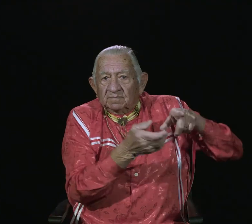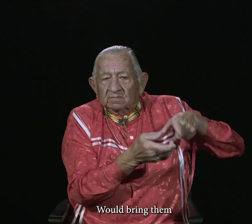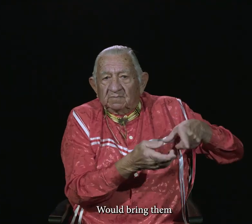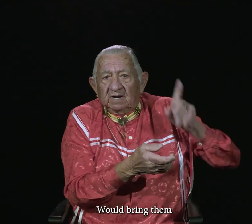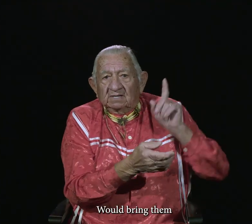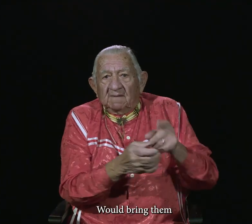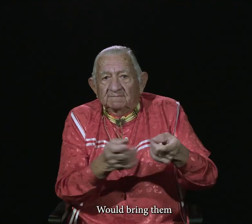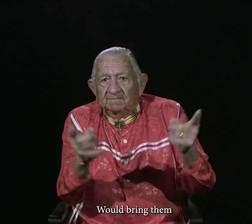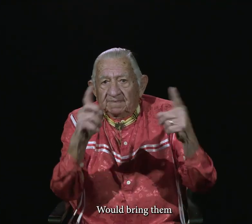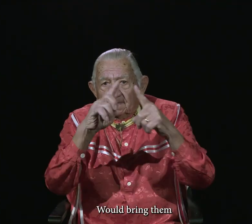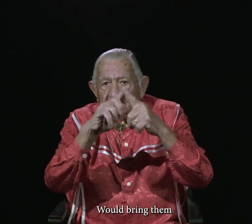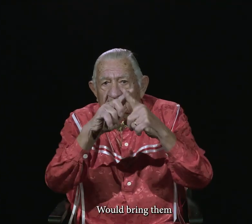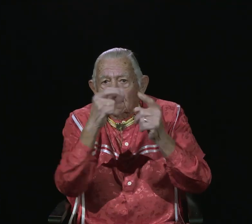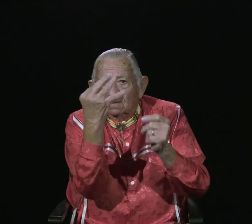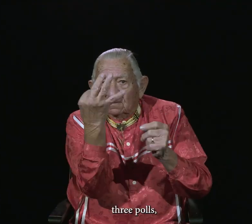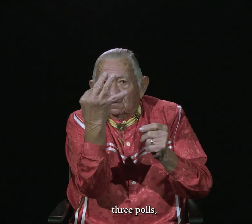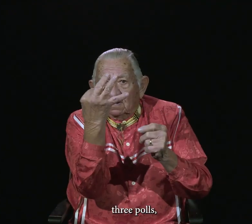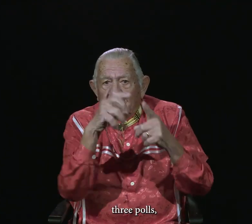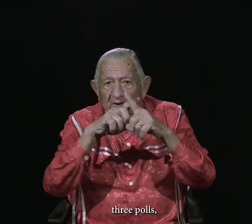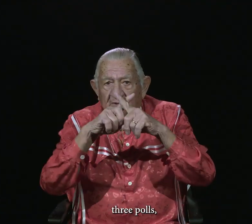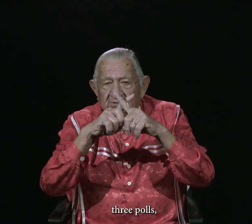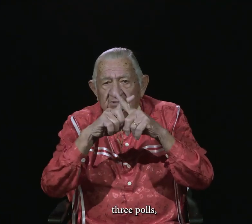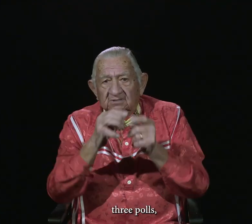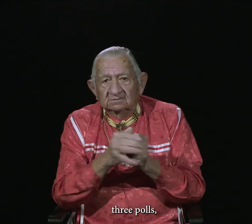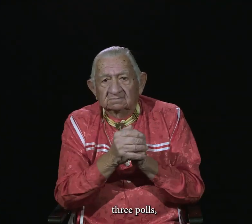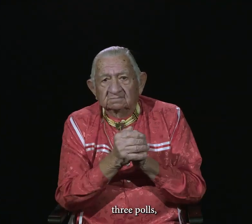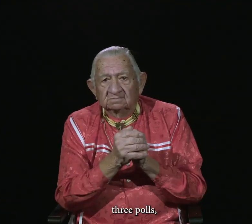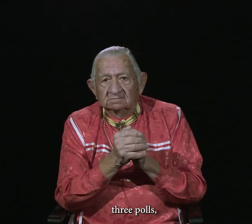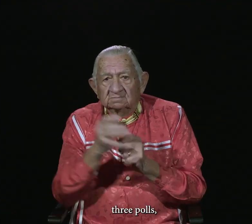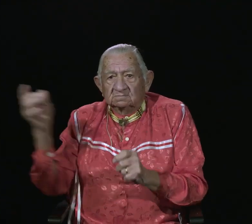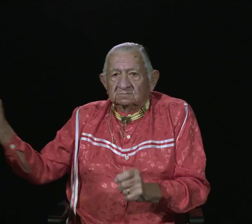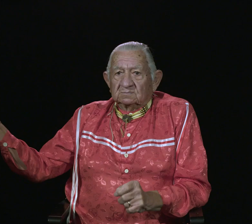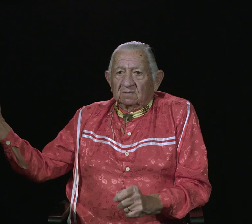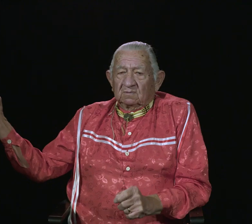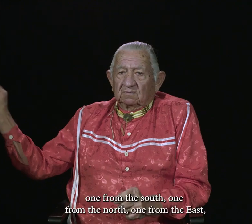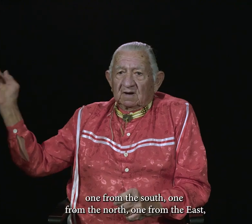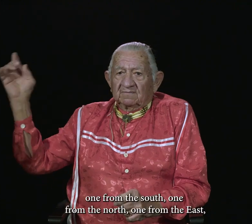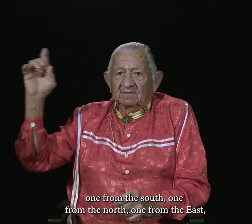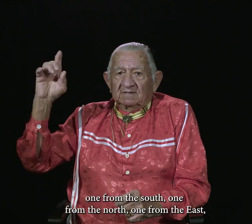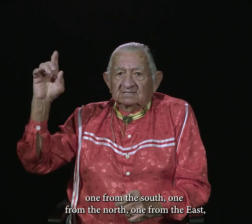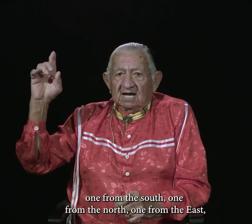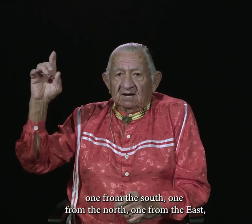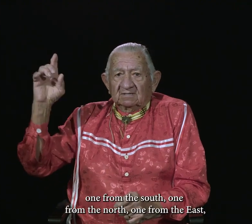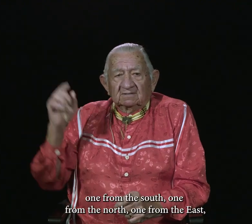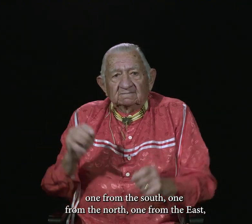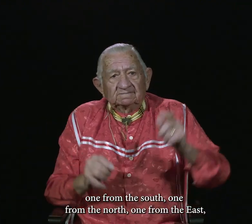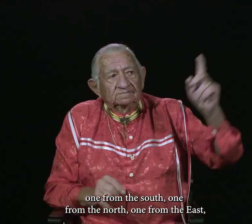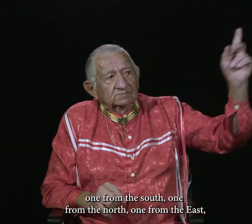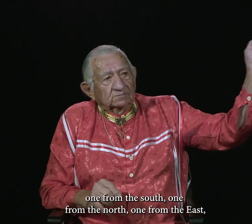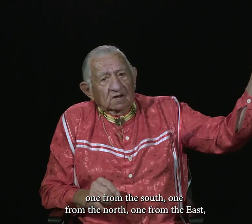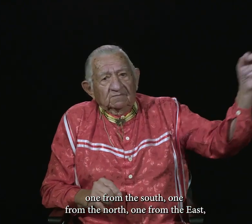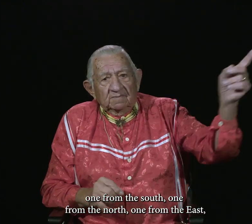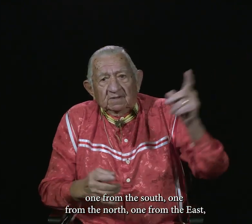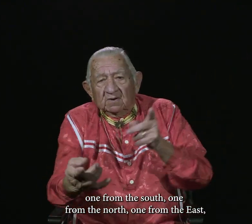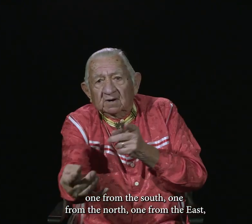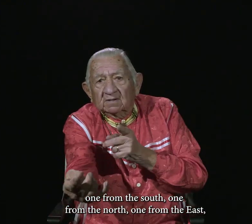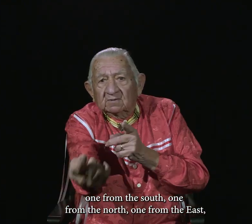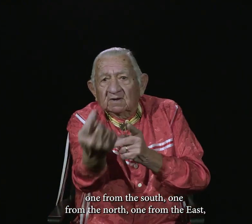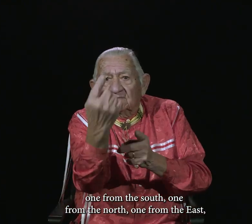Would bring them 3 poles, one from the south, one from the north, one from